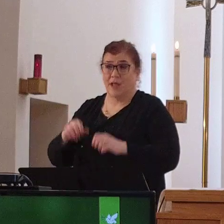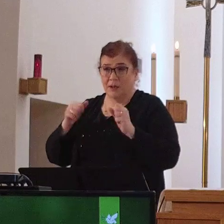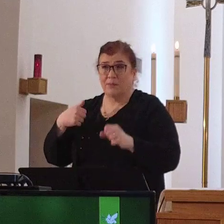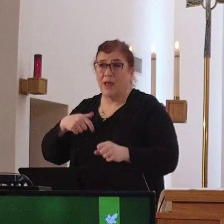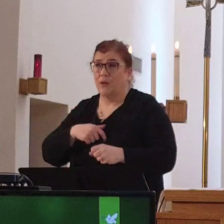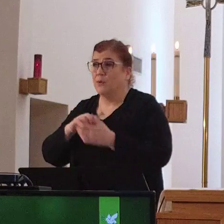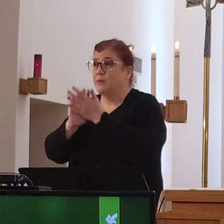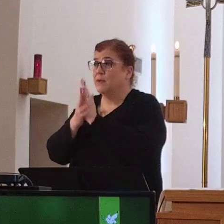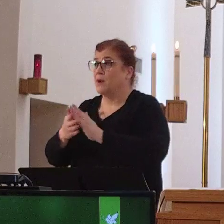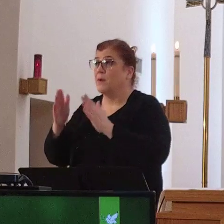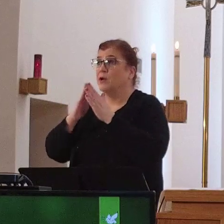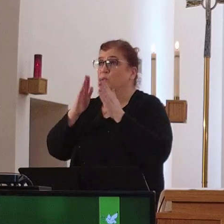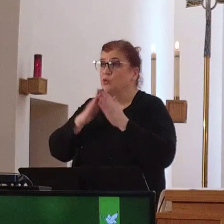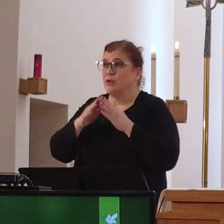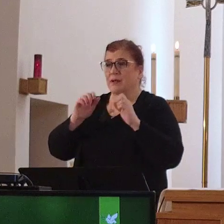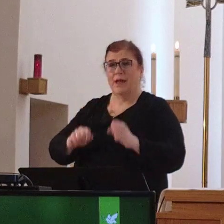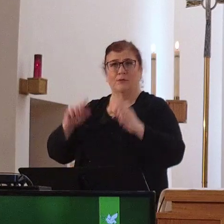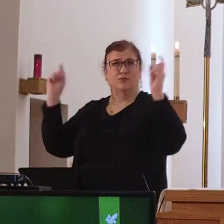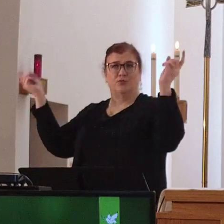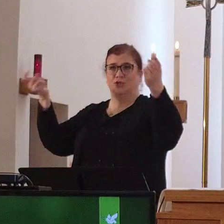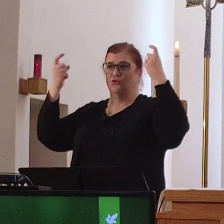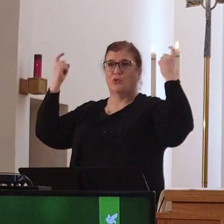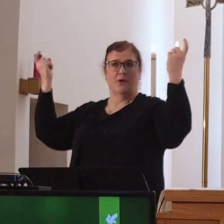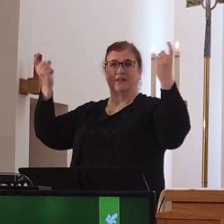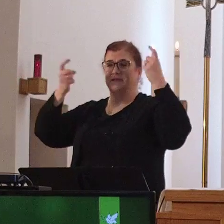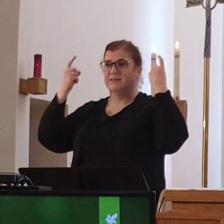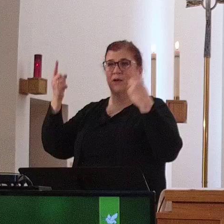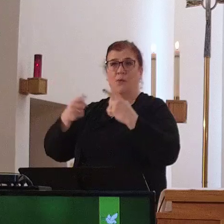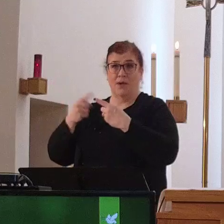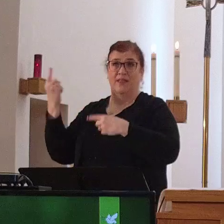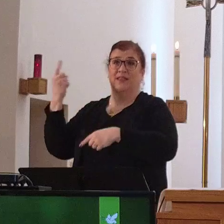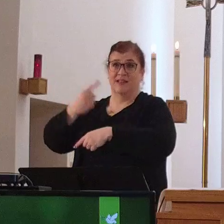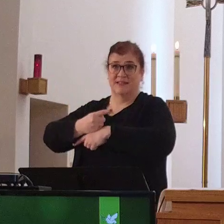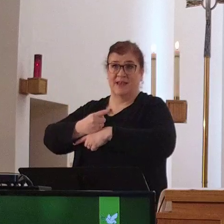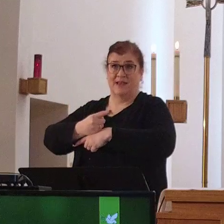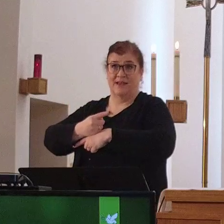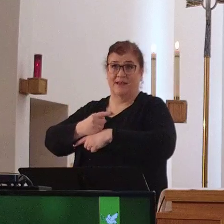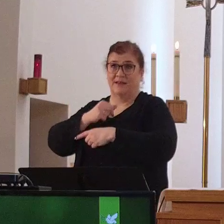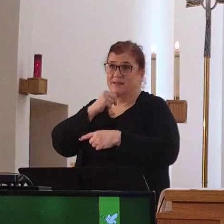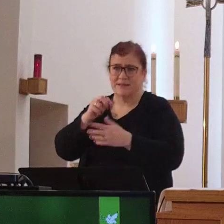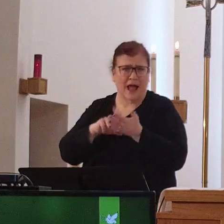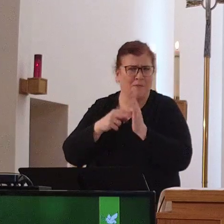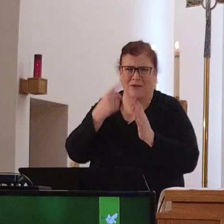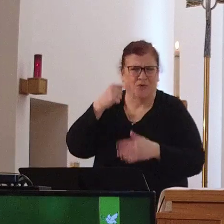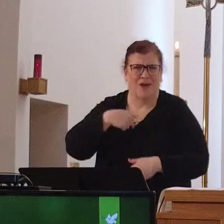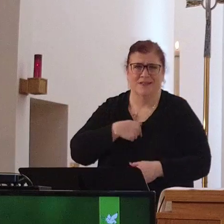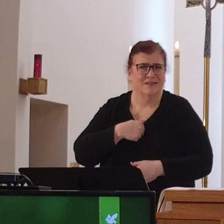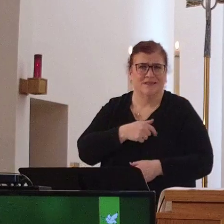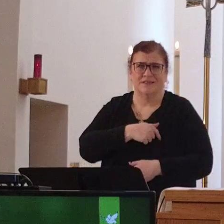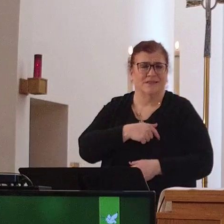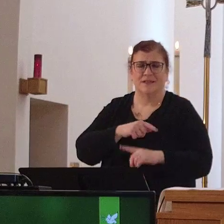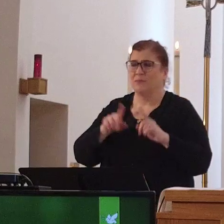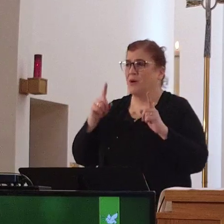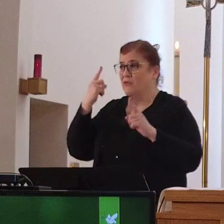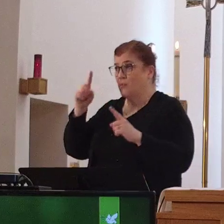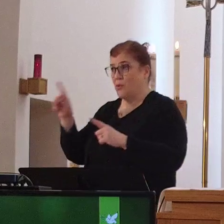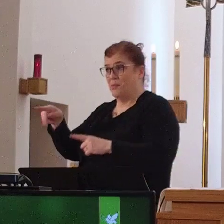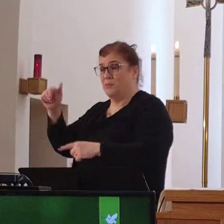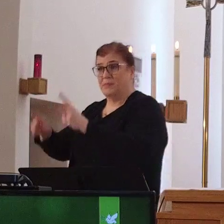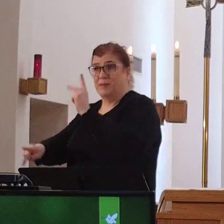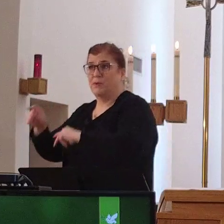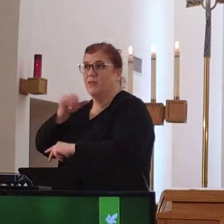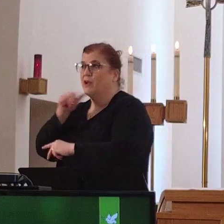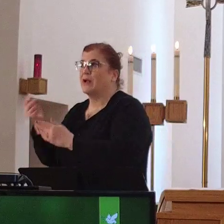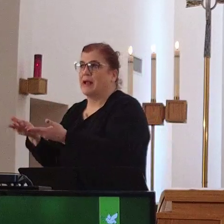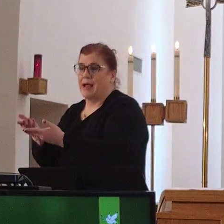a community that can rejoice when that day is not meant for us, but for those who are